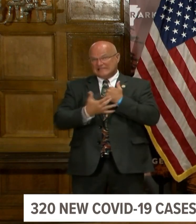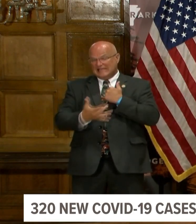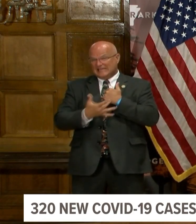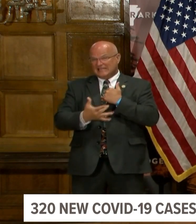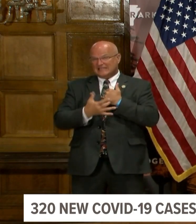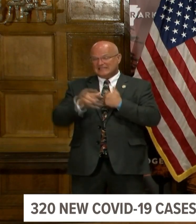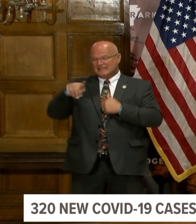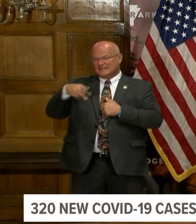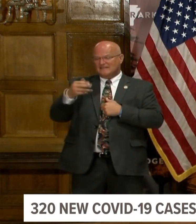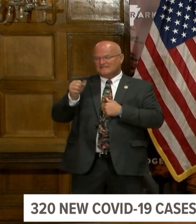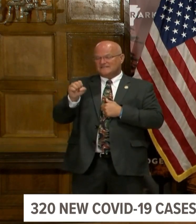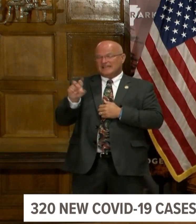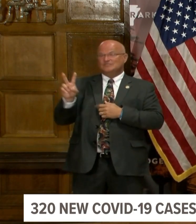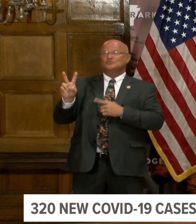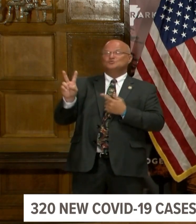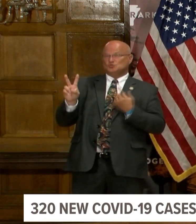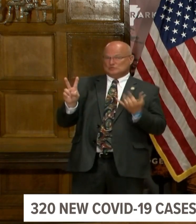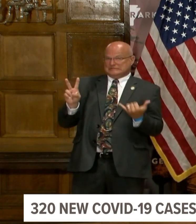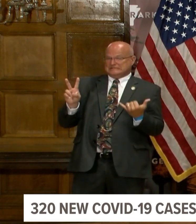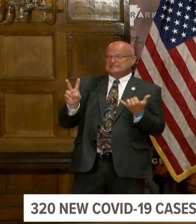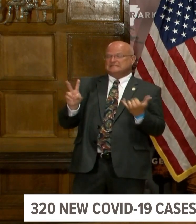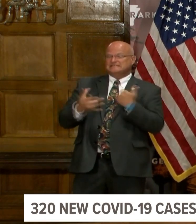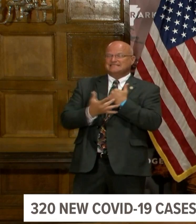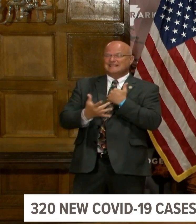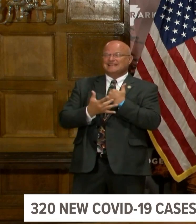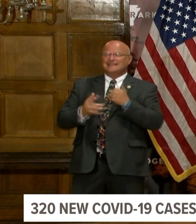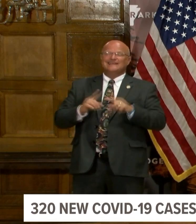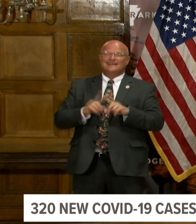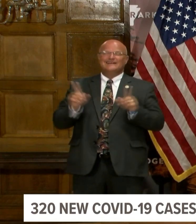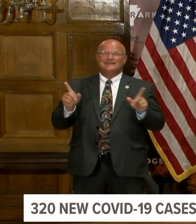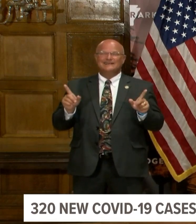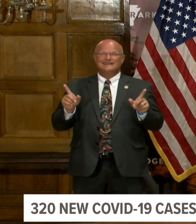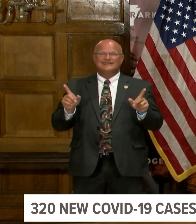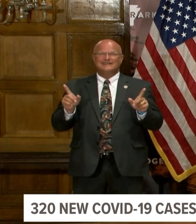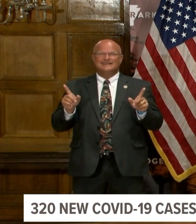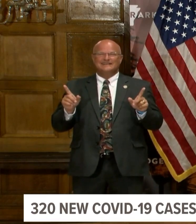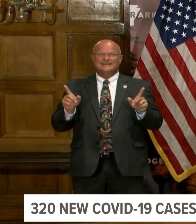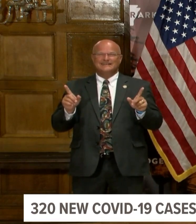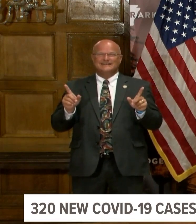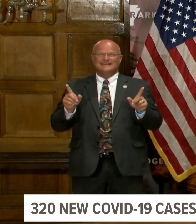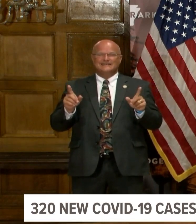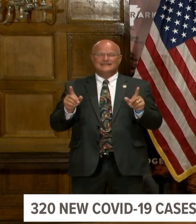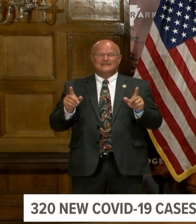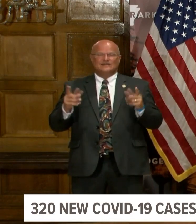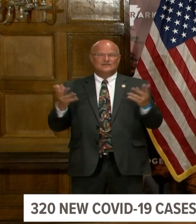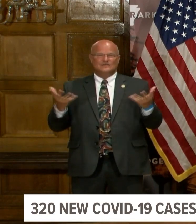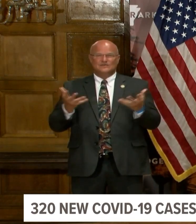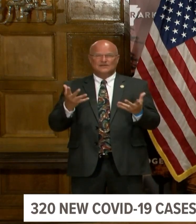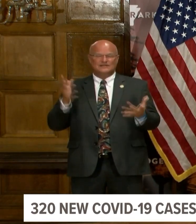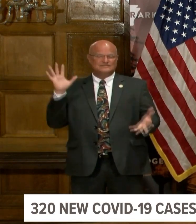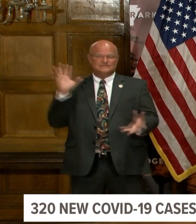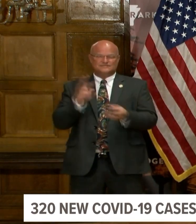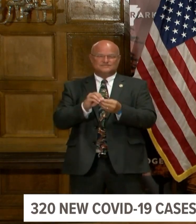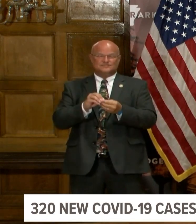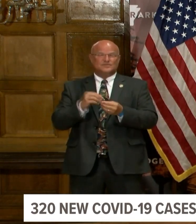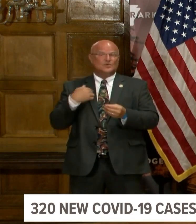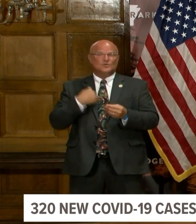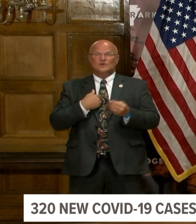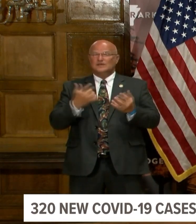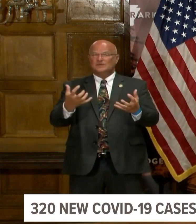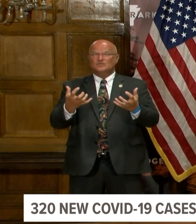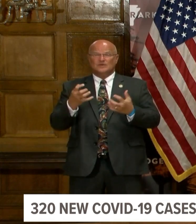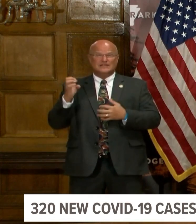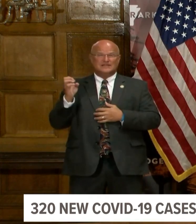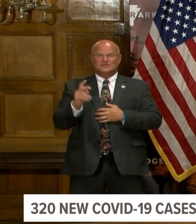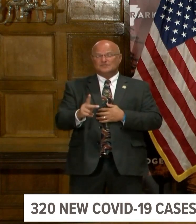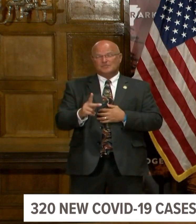technically in phase 2. But you know, the bottom line is we all want to get back